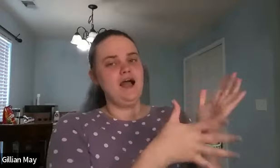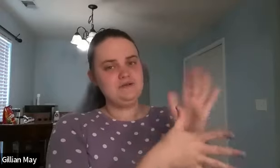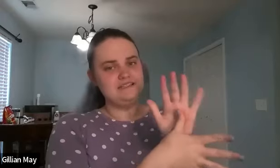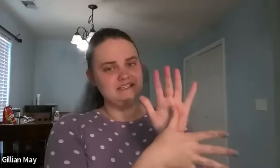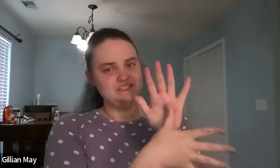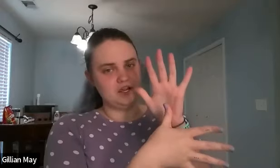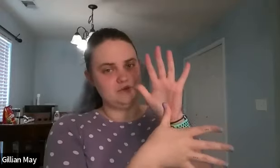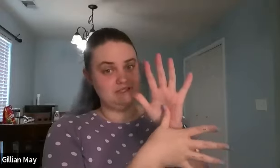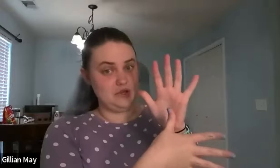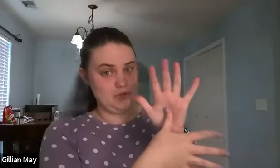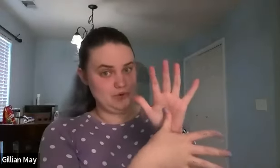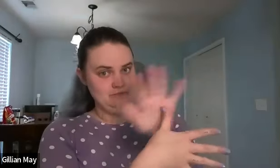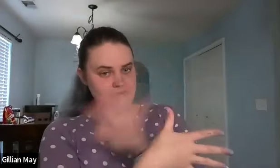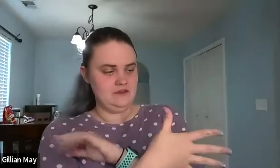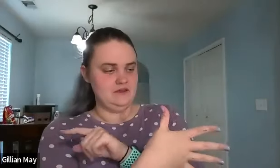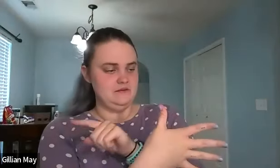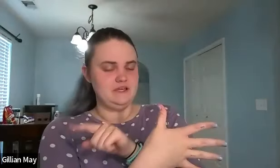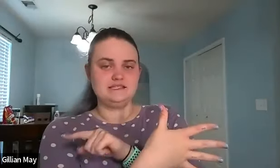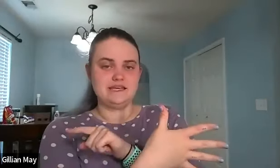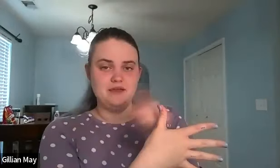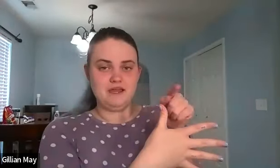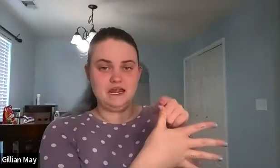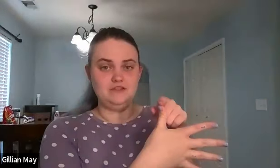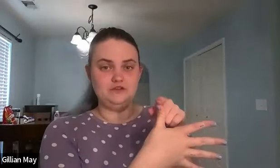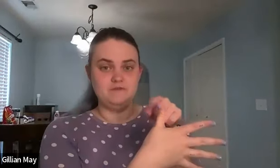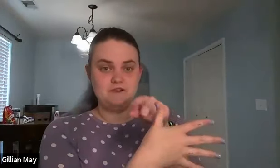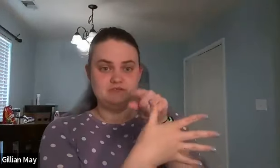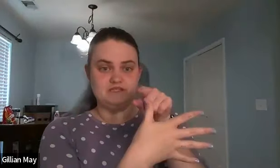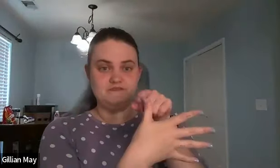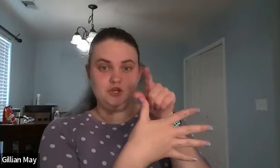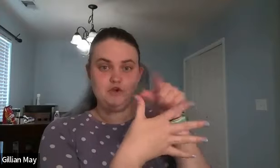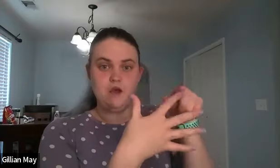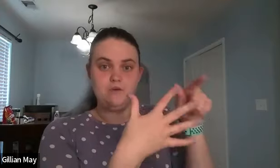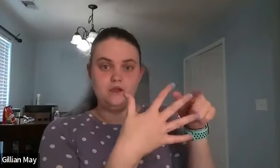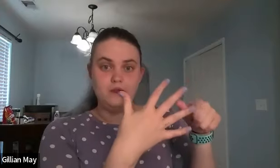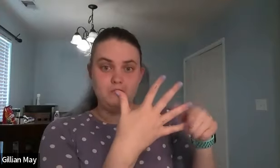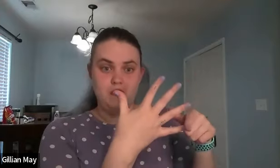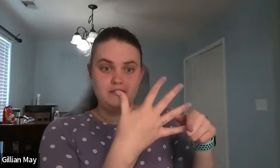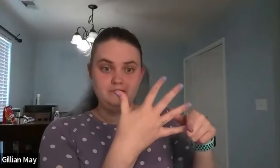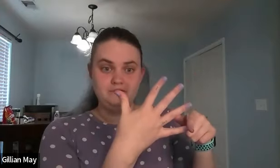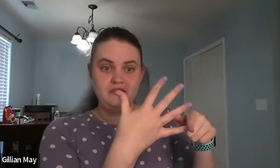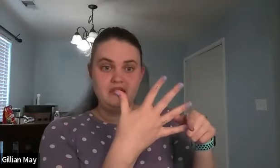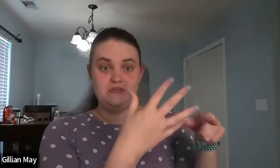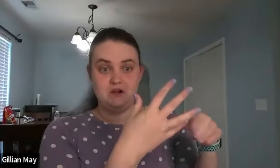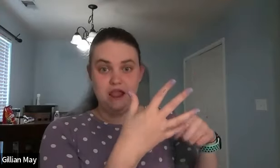I always like to start with who, because in my mind, I learned them very specifically who, what, when, where, why, and then our